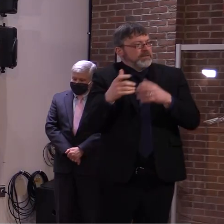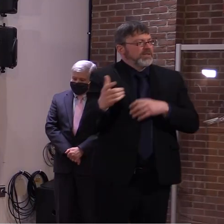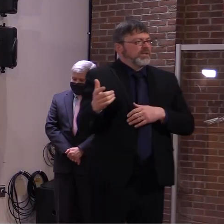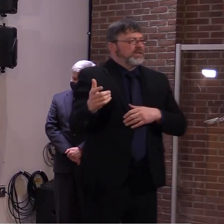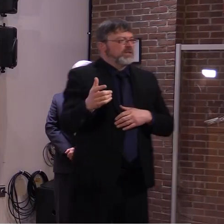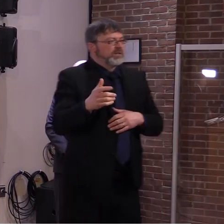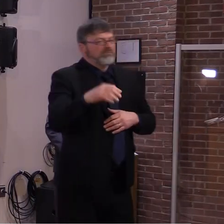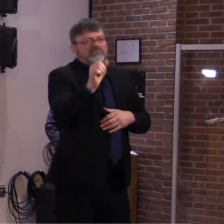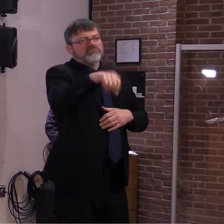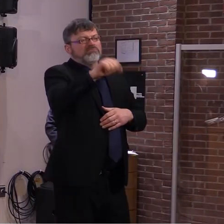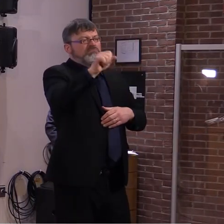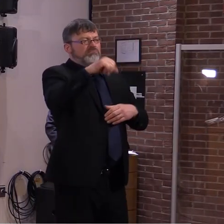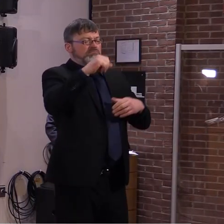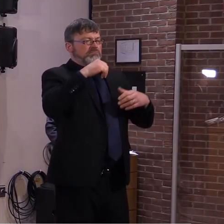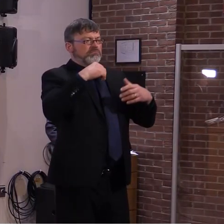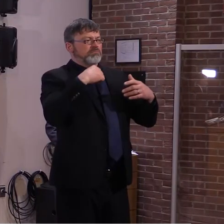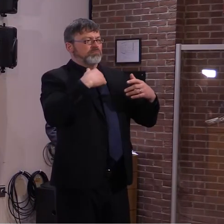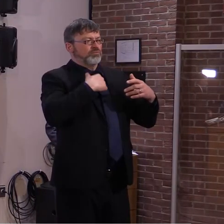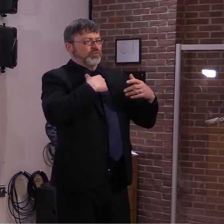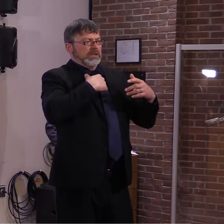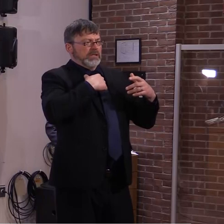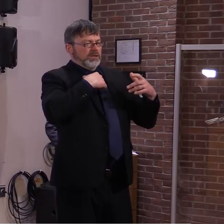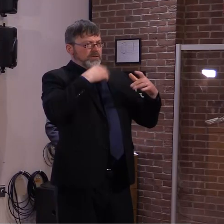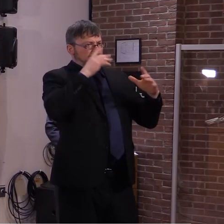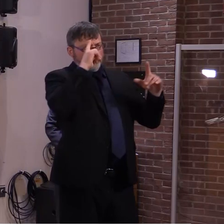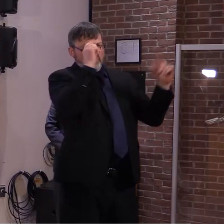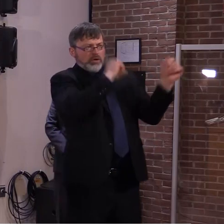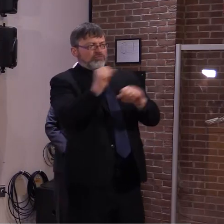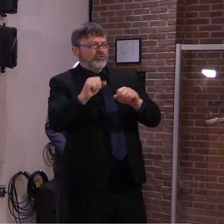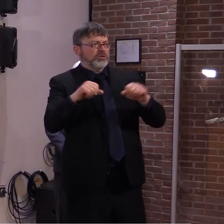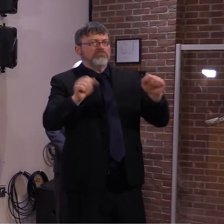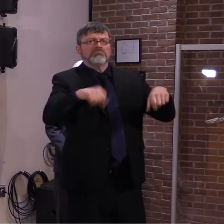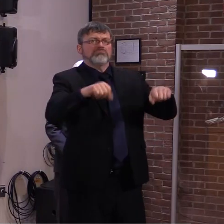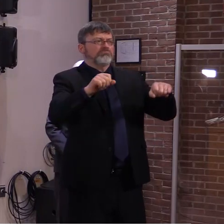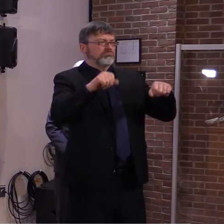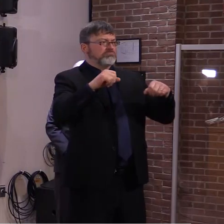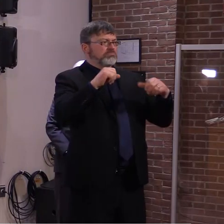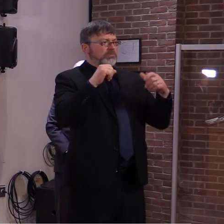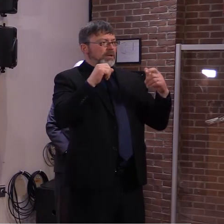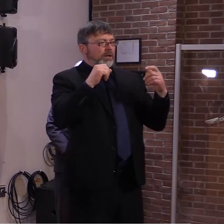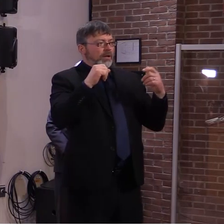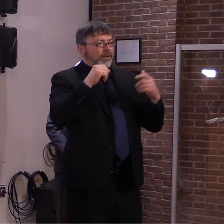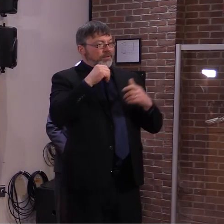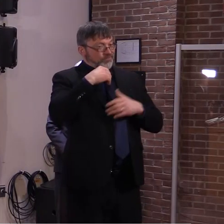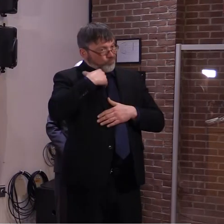to 18-year-olds to get the only one